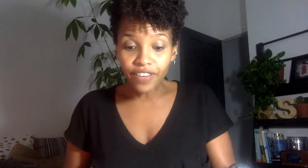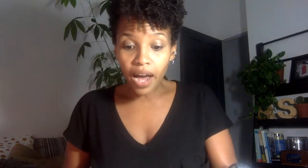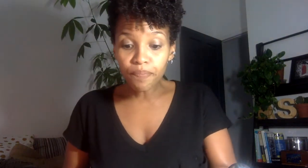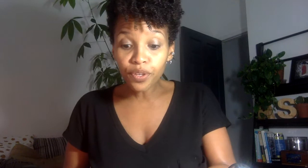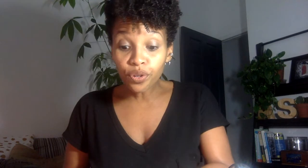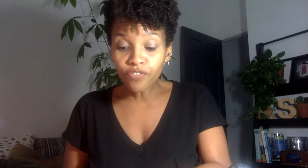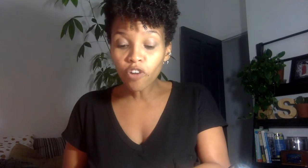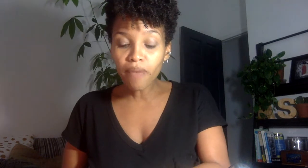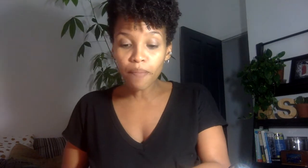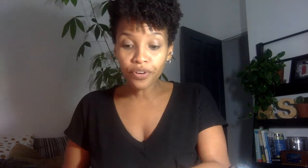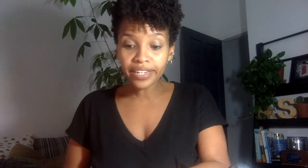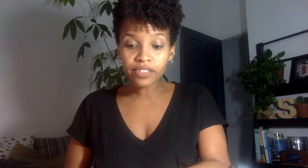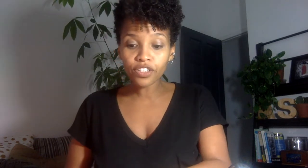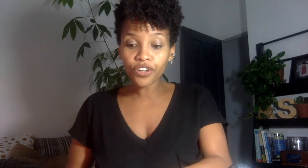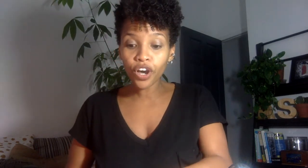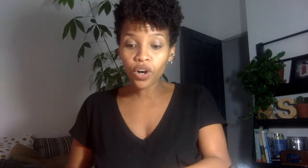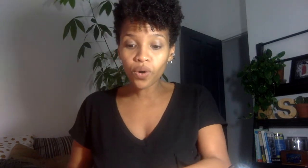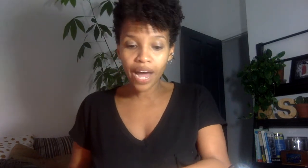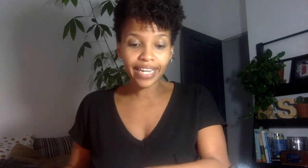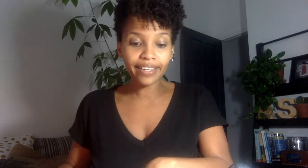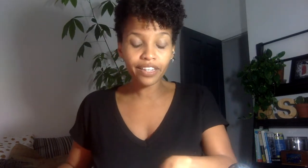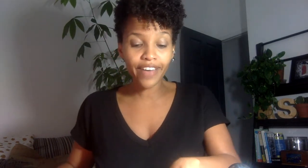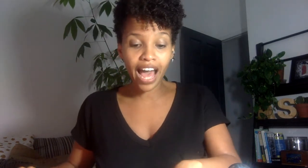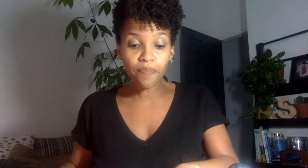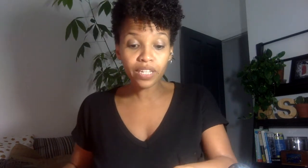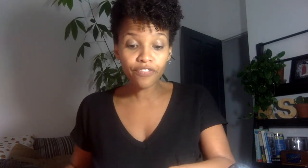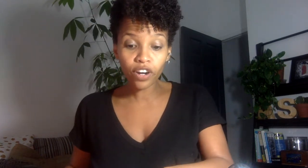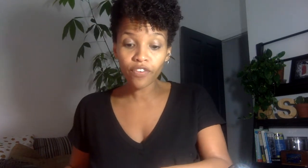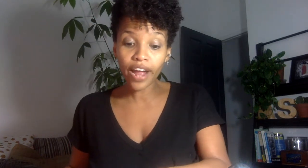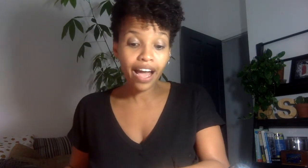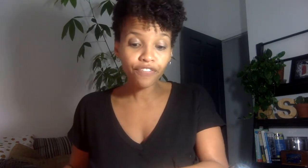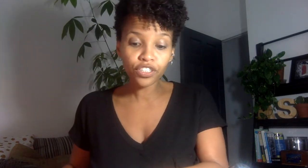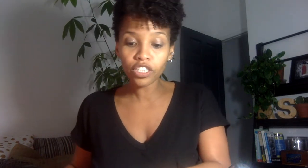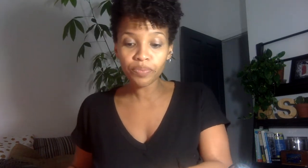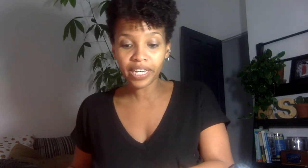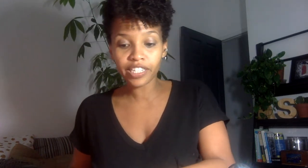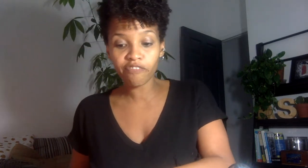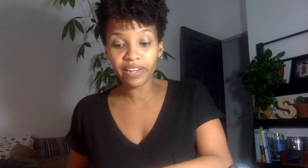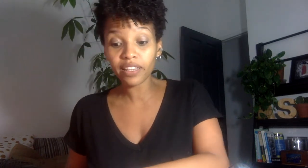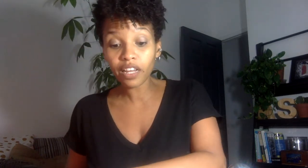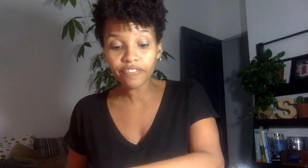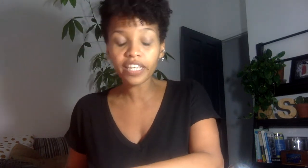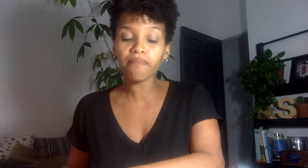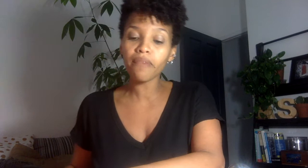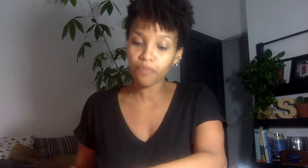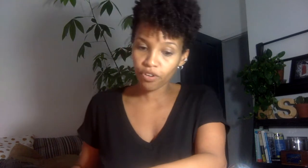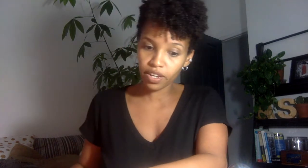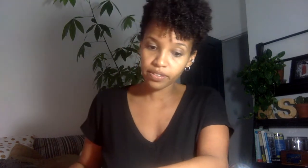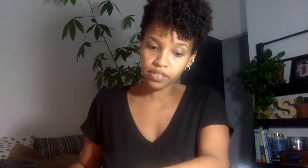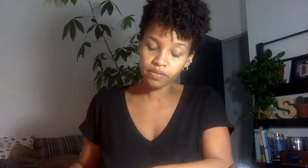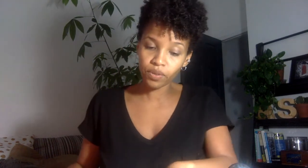got beautiful memories. You know, I can live happily forever after because of my lovely memories.